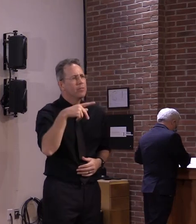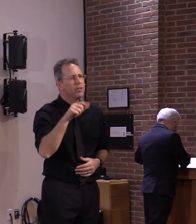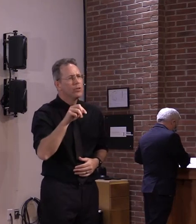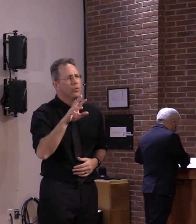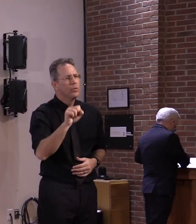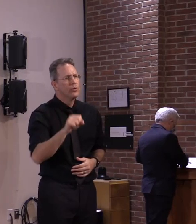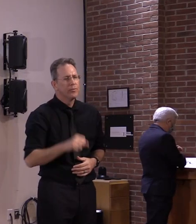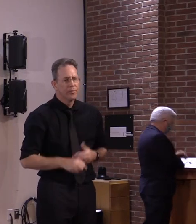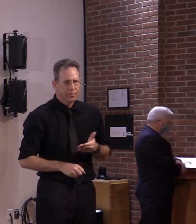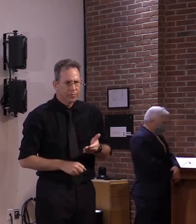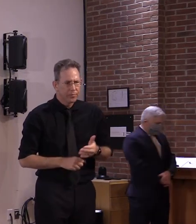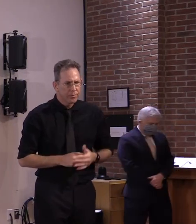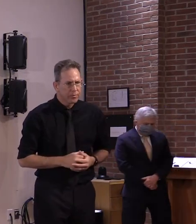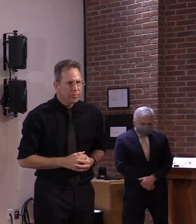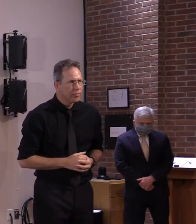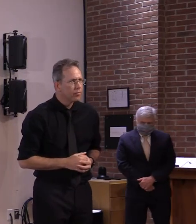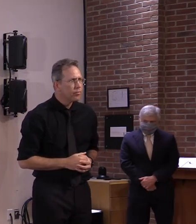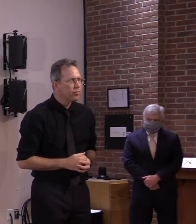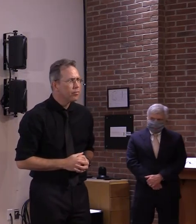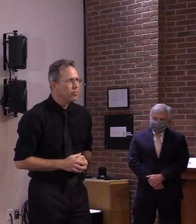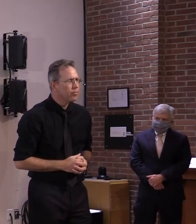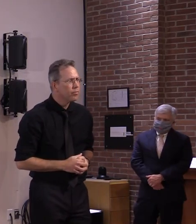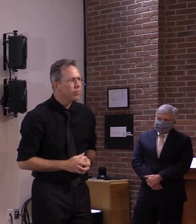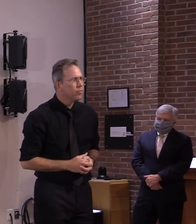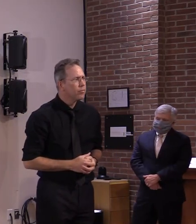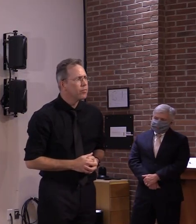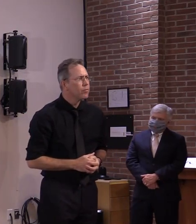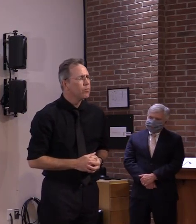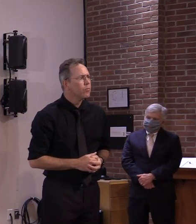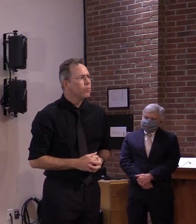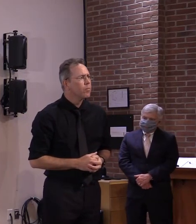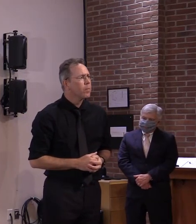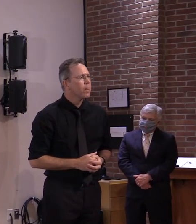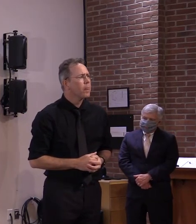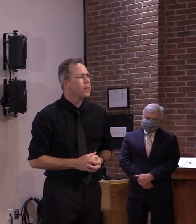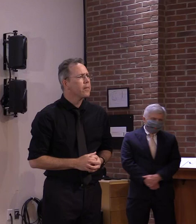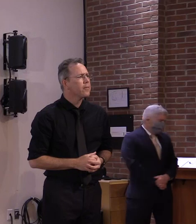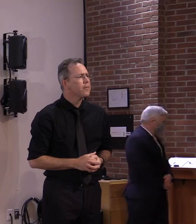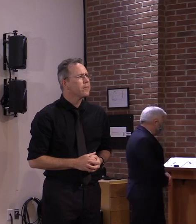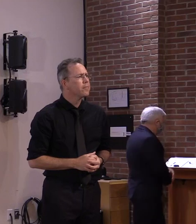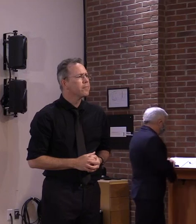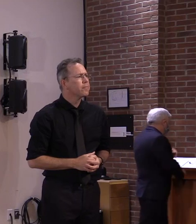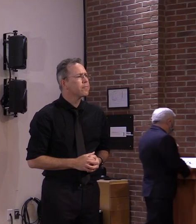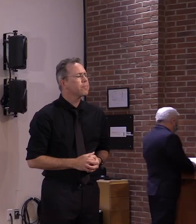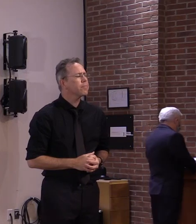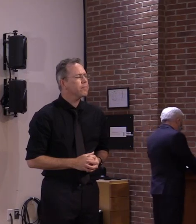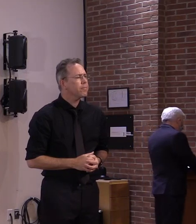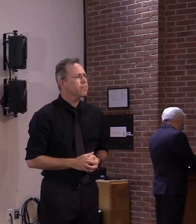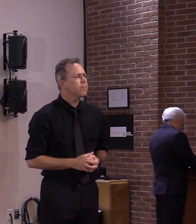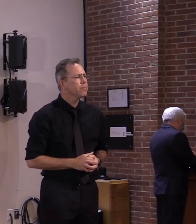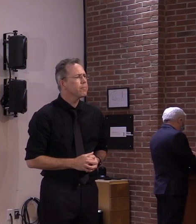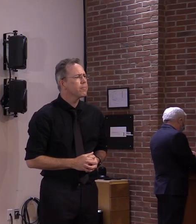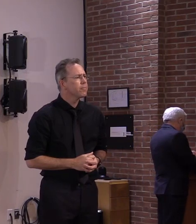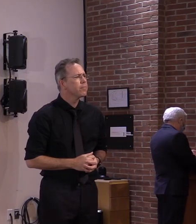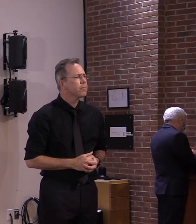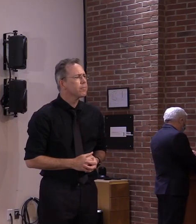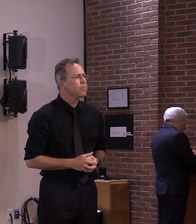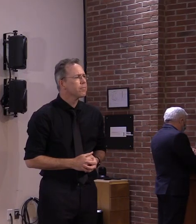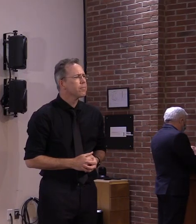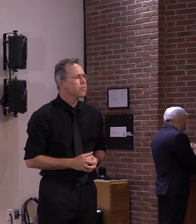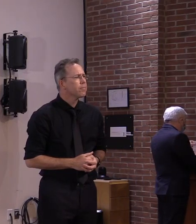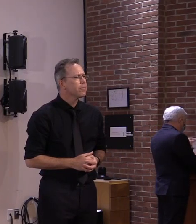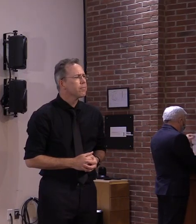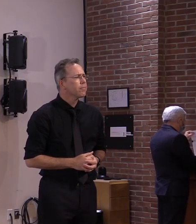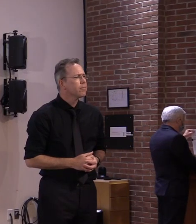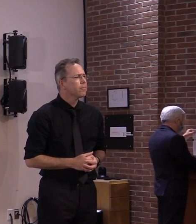Hi, thank you. Governor, I have a question about the UVM Health Network. You ordered the Vermont National Guard cyber